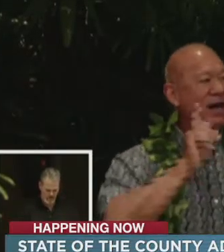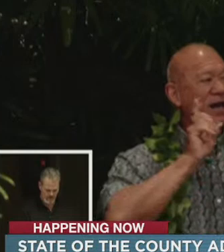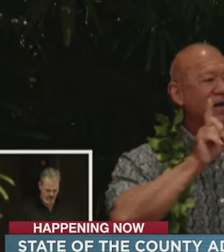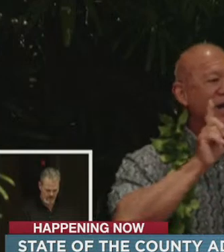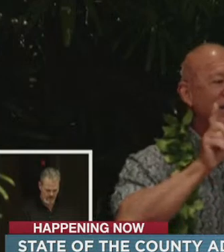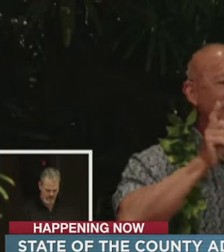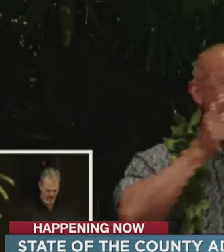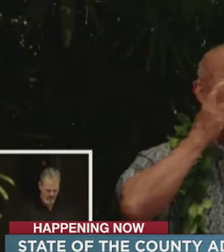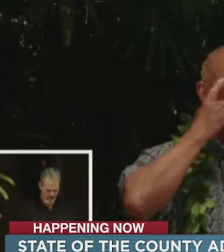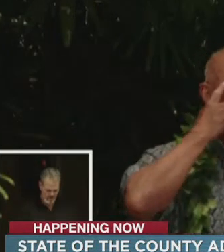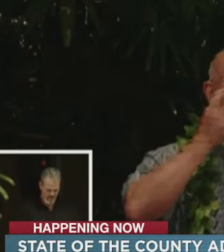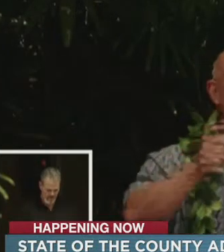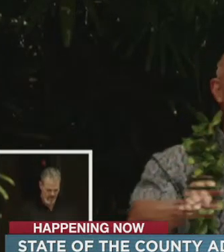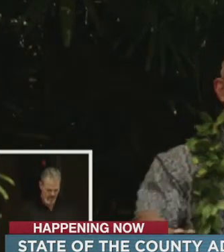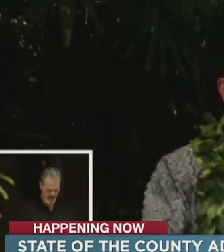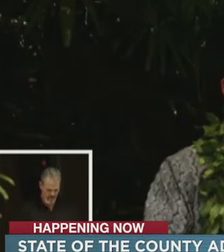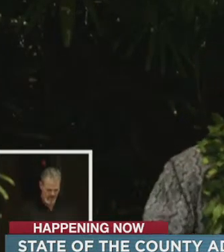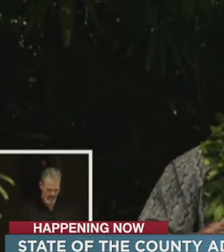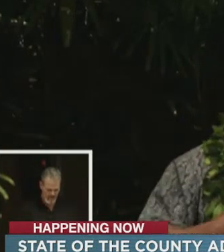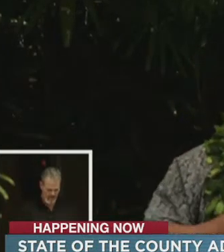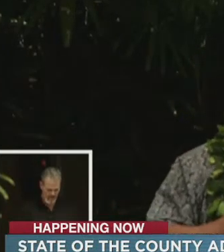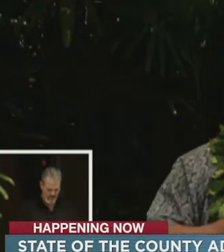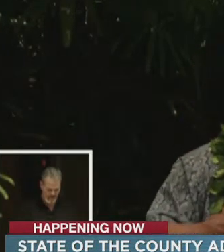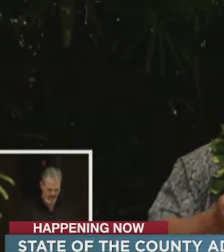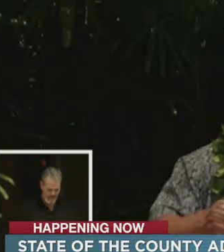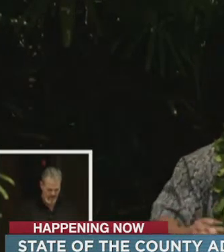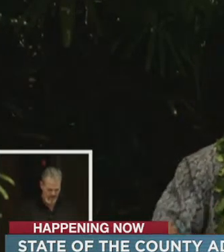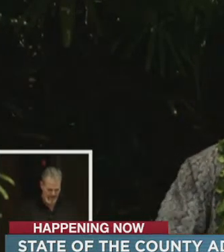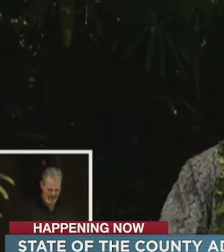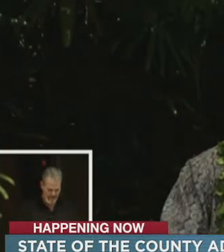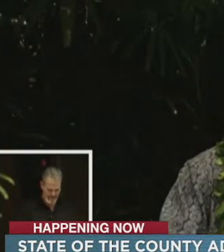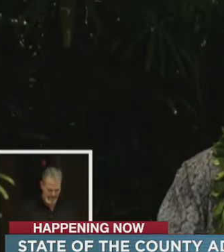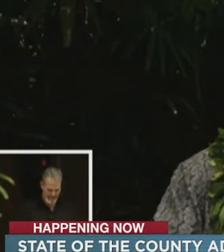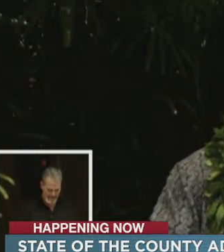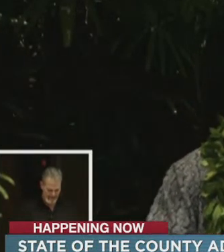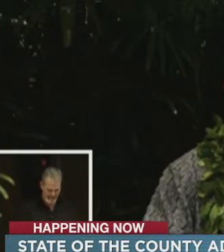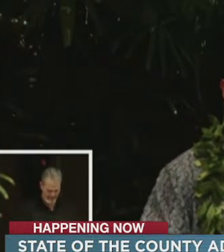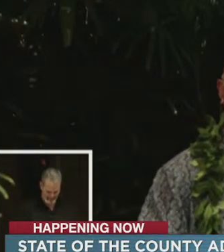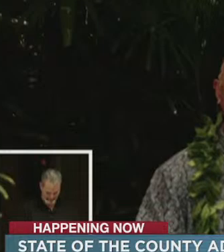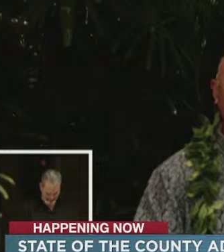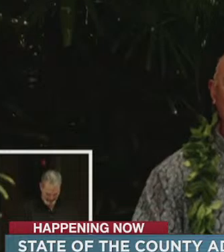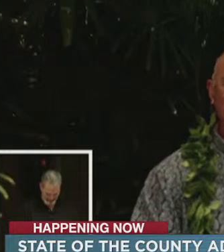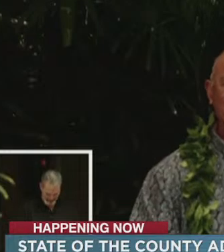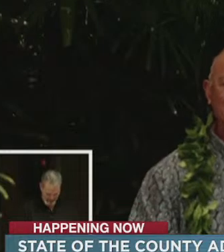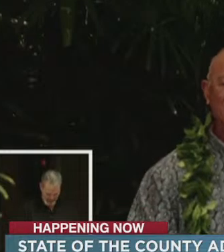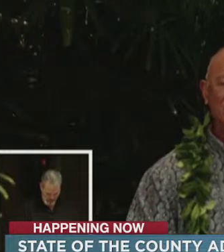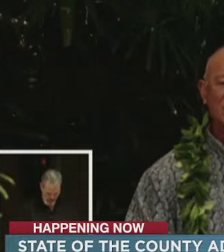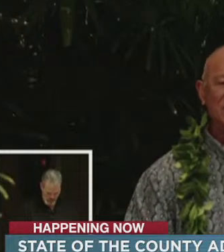is happening now, opening remarks. Let's go ahead and listen in live.